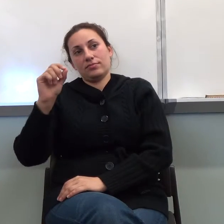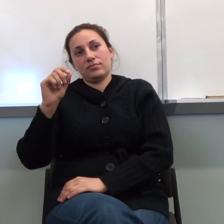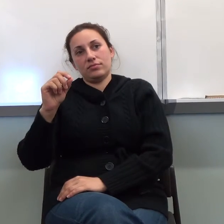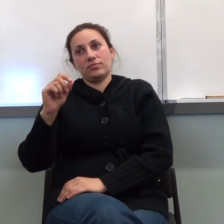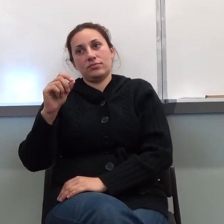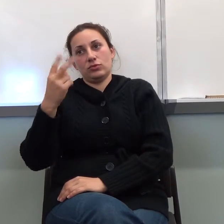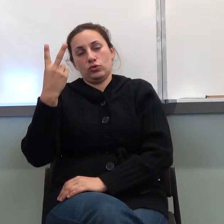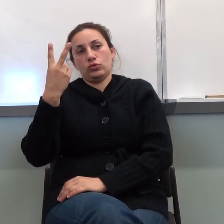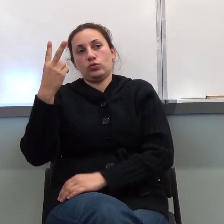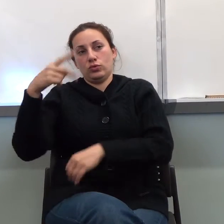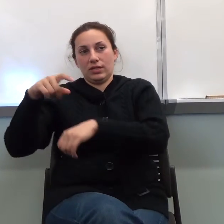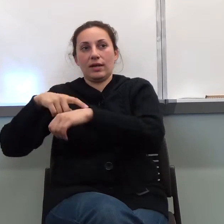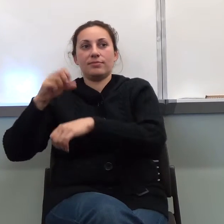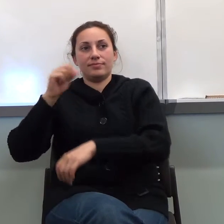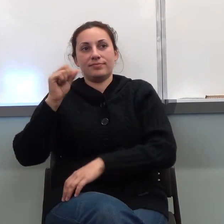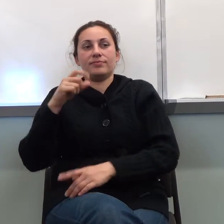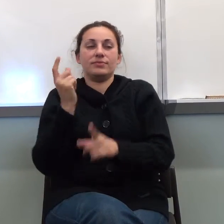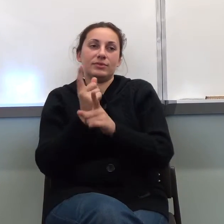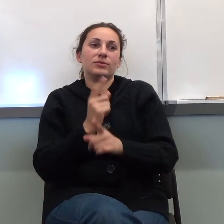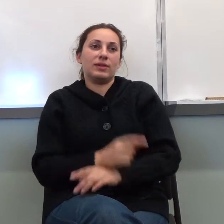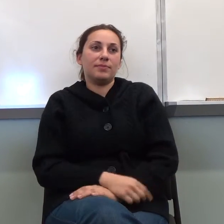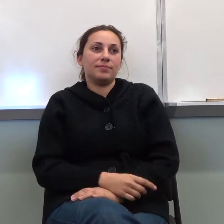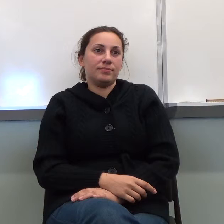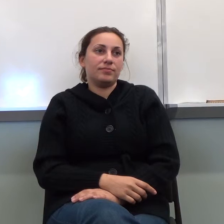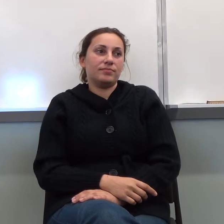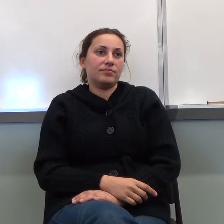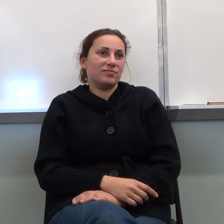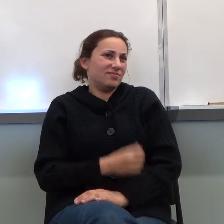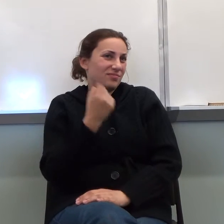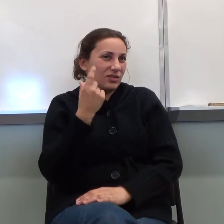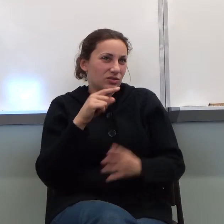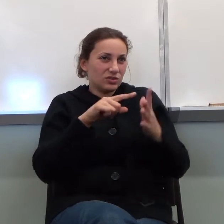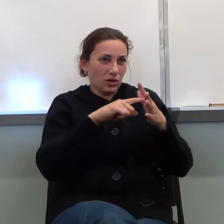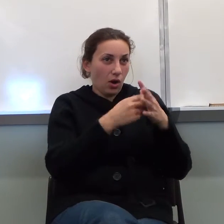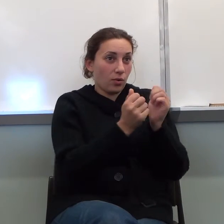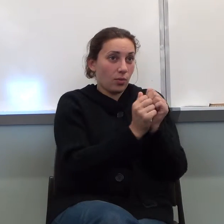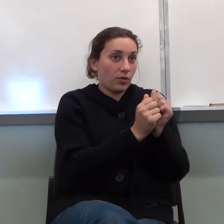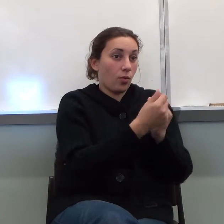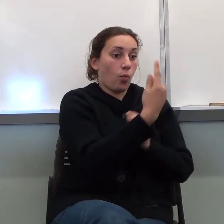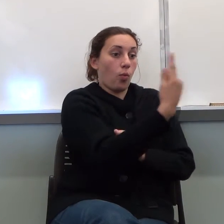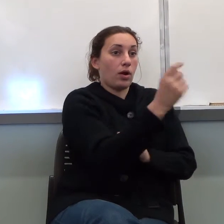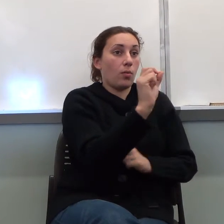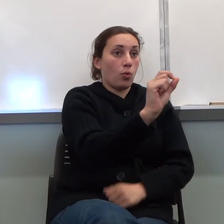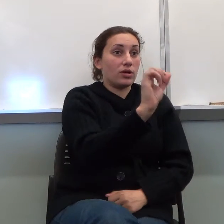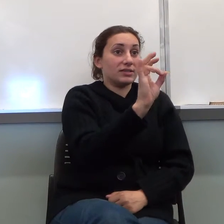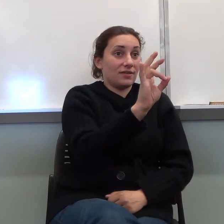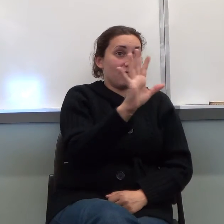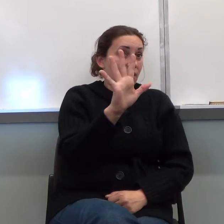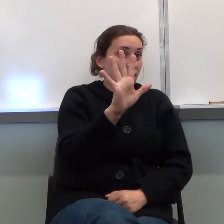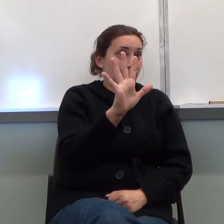percent sign on it. Now that makes sense because we started out with 1.75. That's a number bigger than